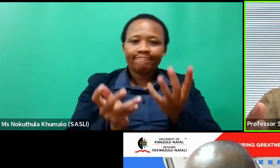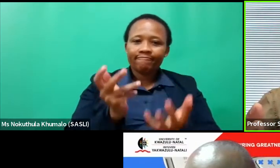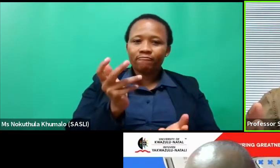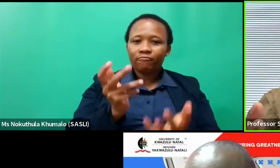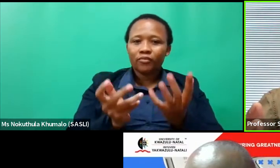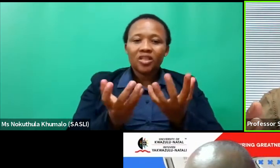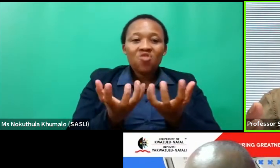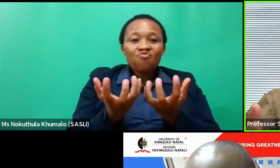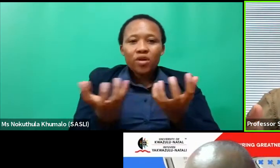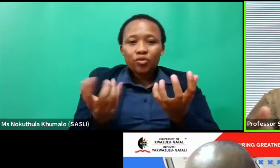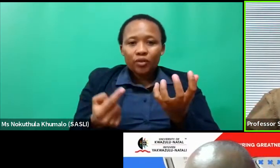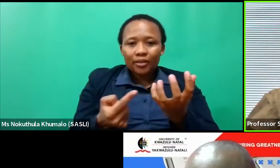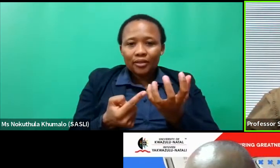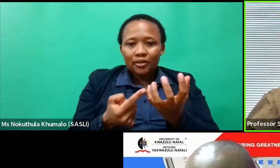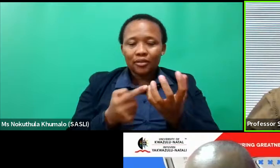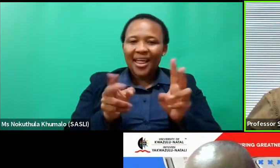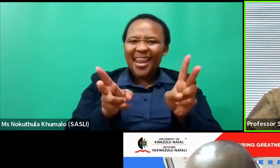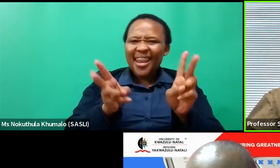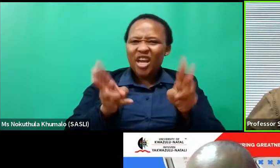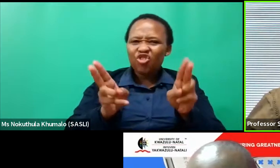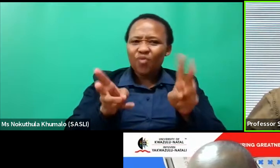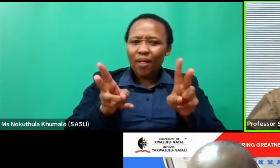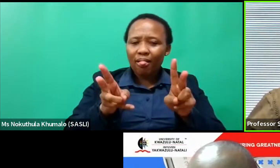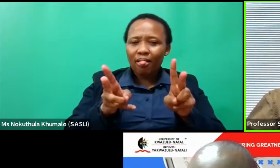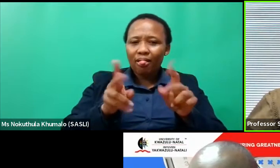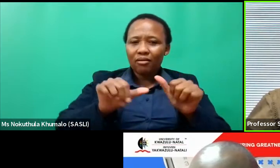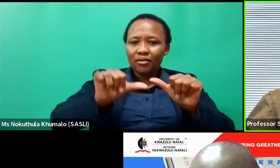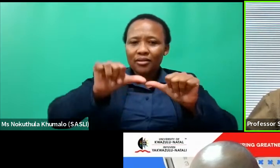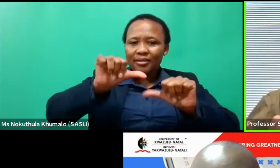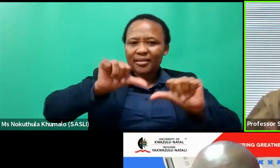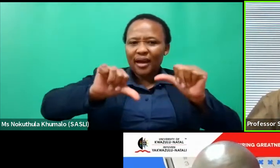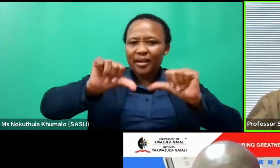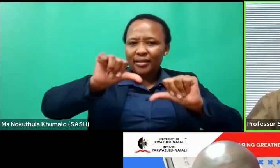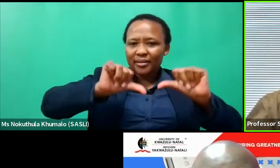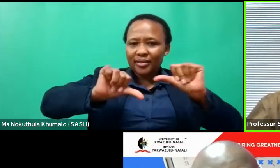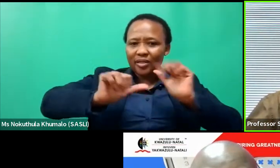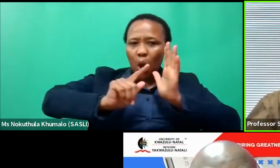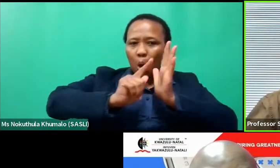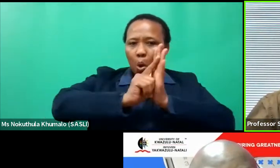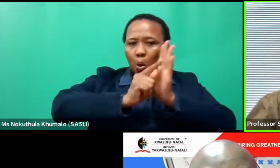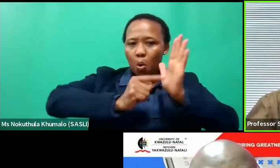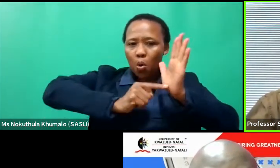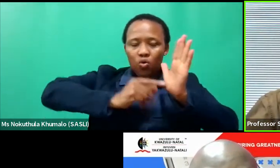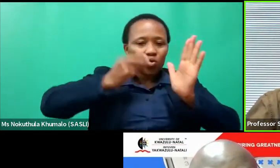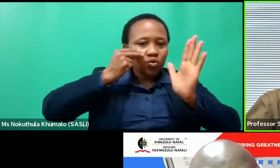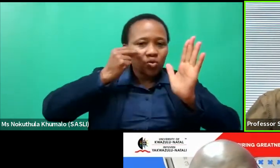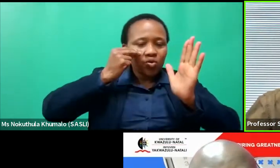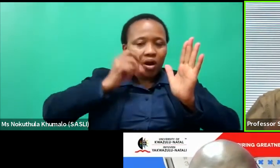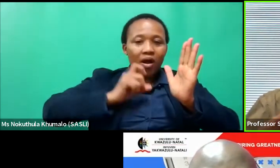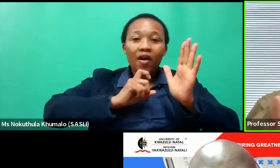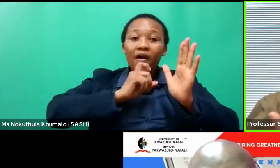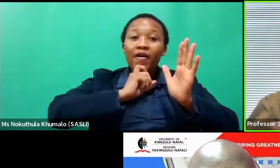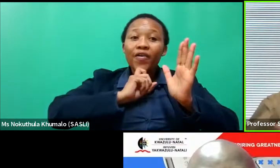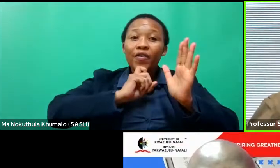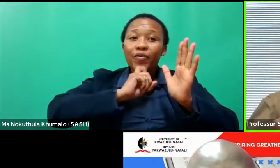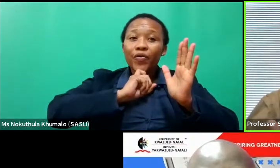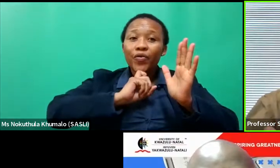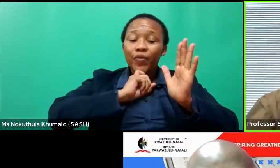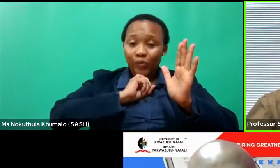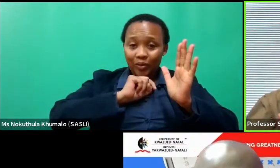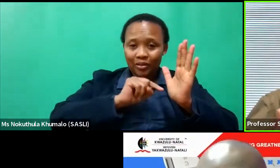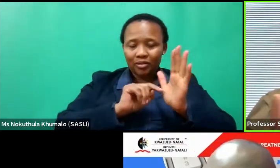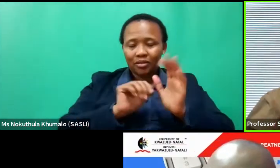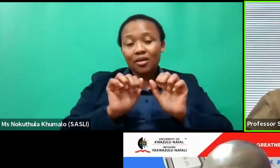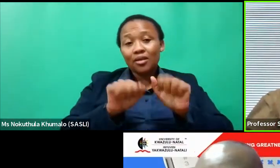natural science laws to control social phenomena. And you and I know in